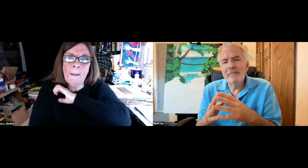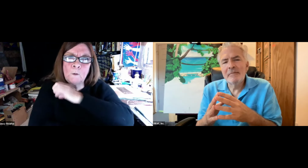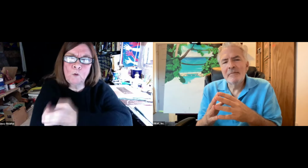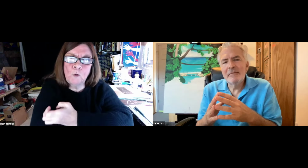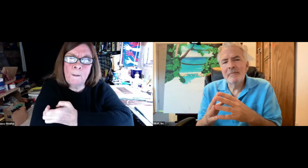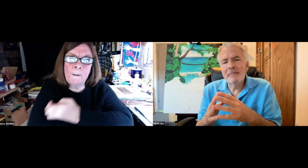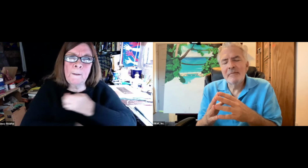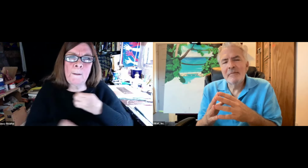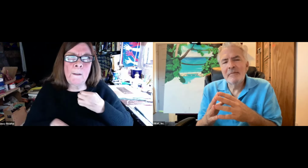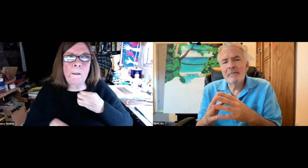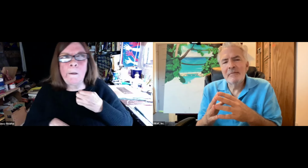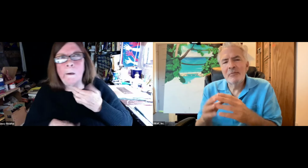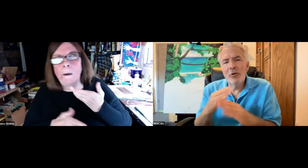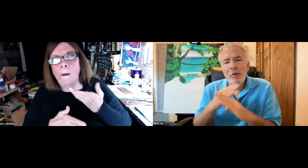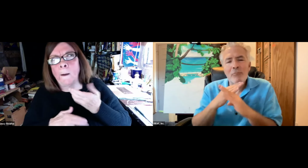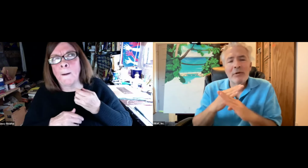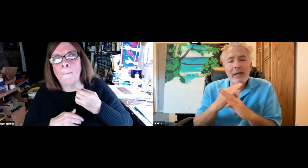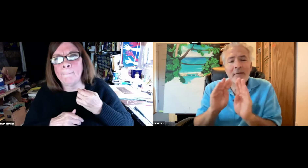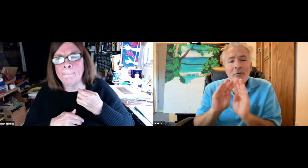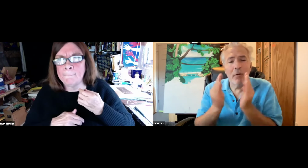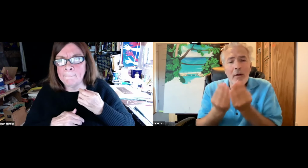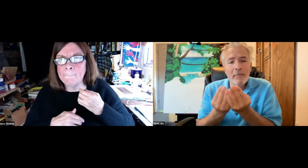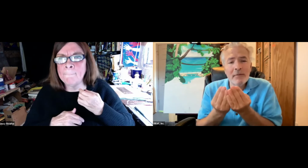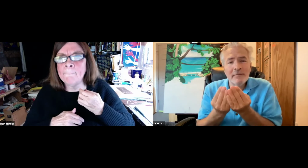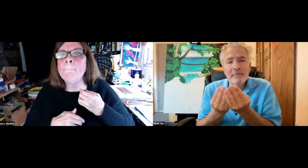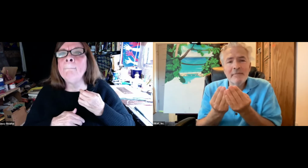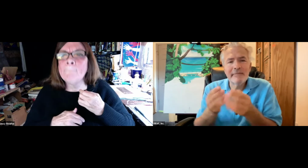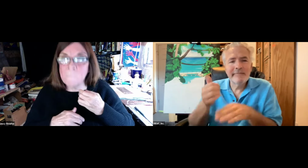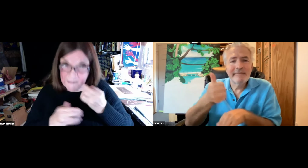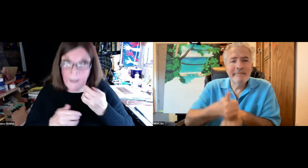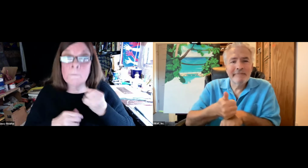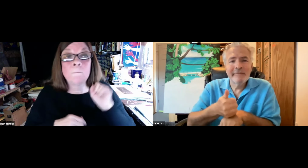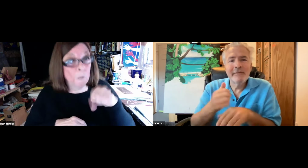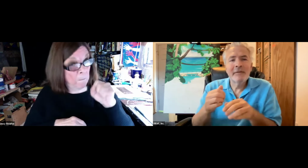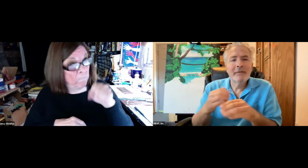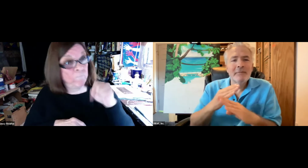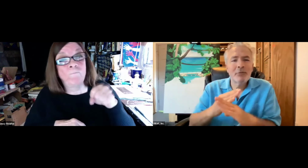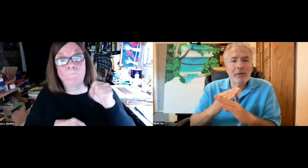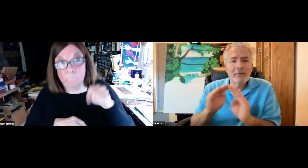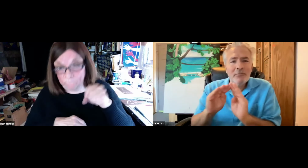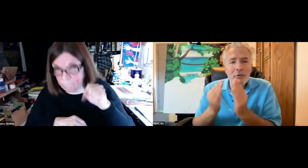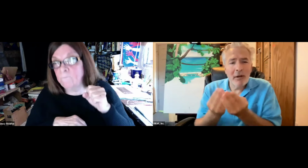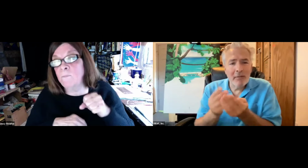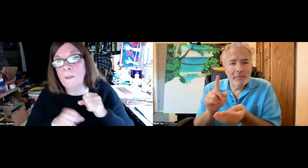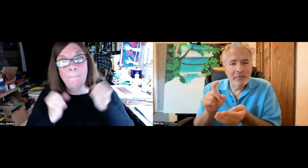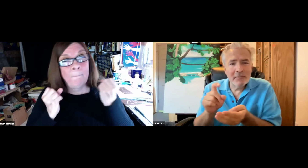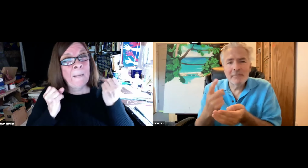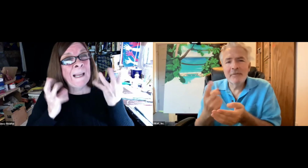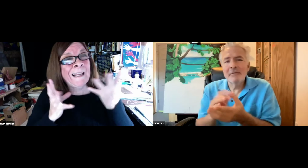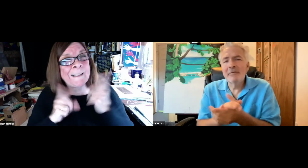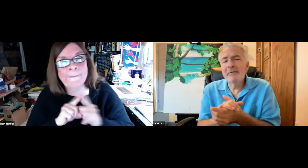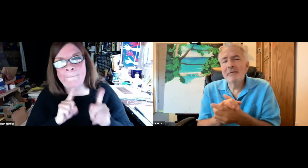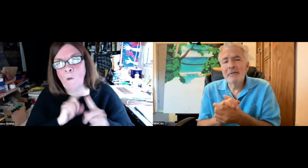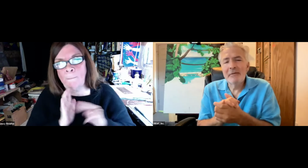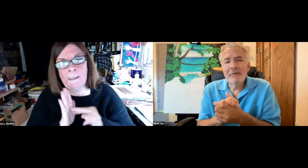omen. They provide good energy. They provide a good outlook. Do they protect the tribe then? Were they